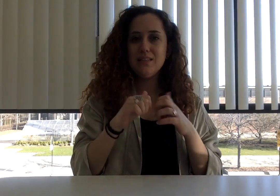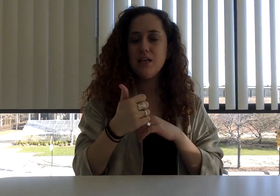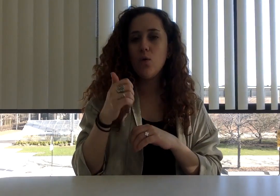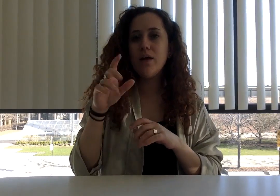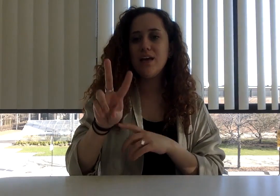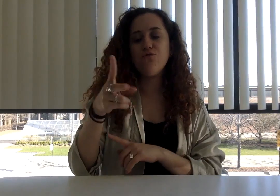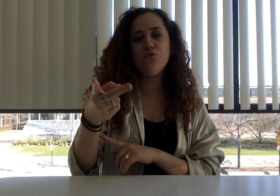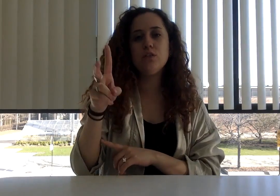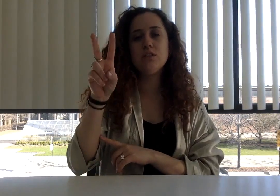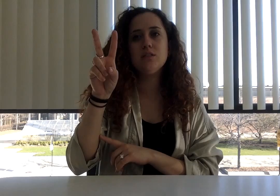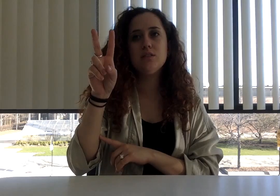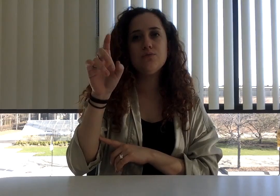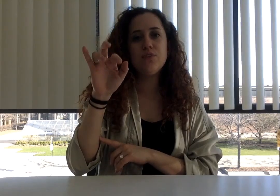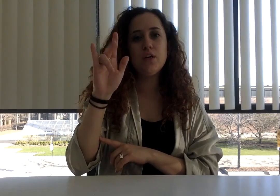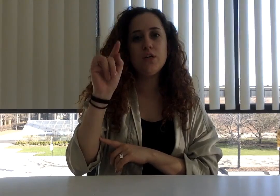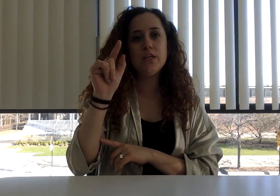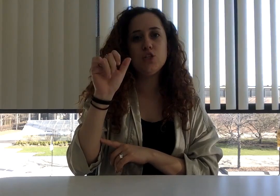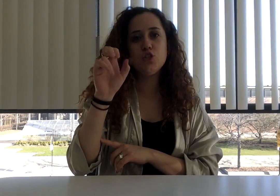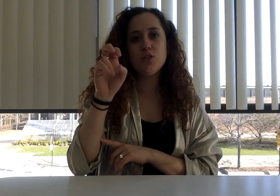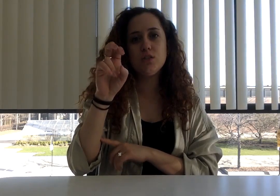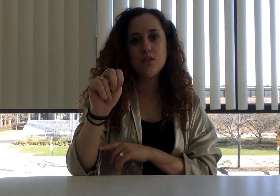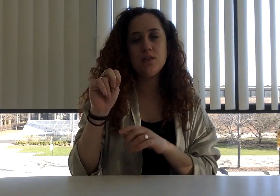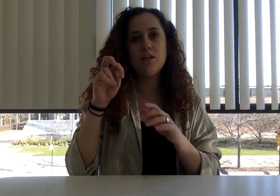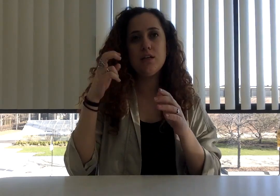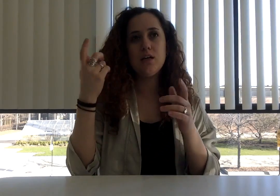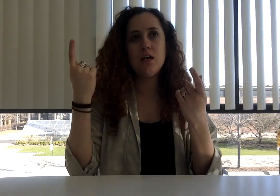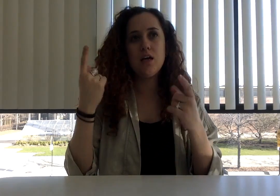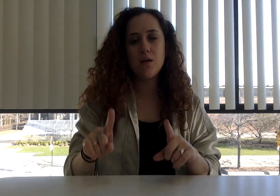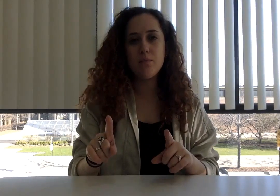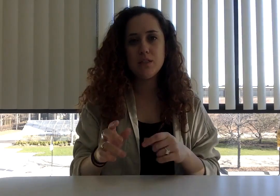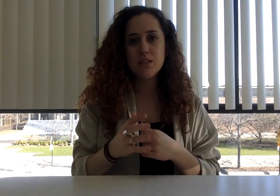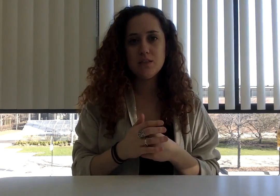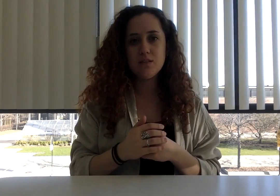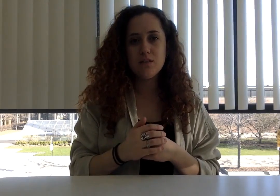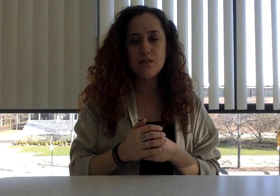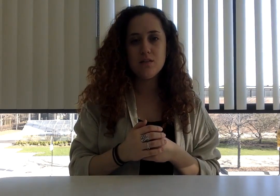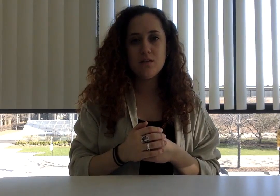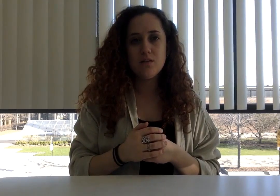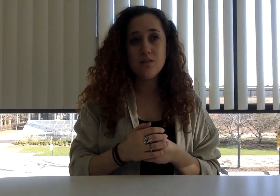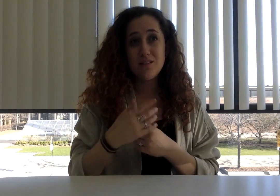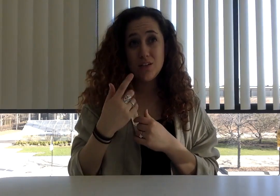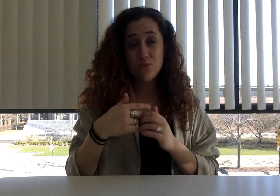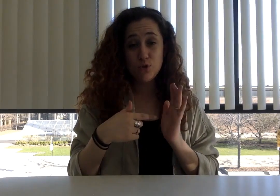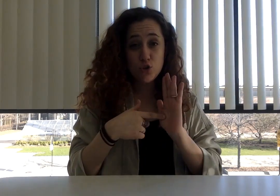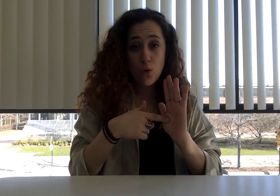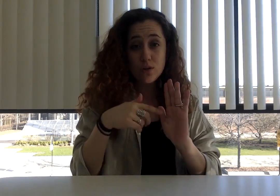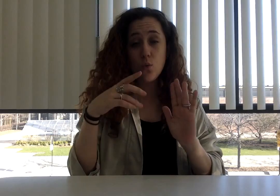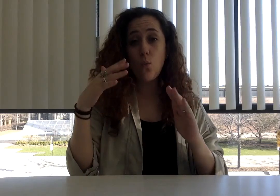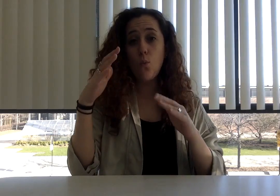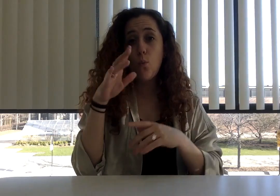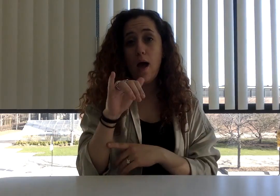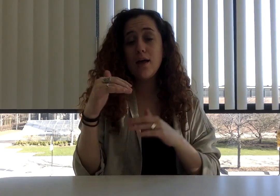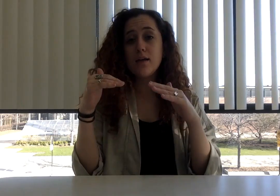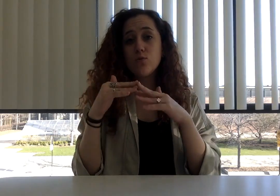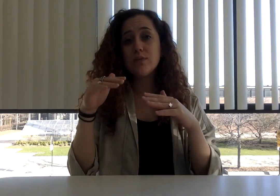equals kx, but it was given to us as y equals k over x. And what this was about was finding